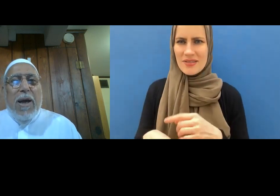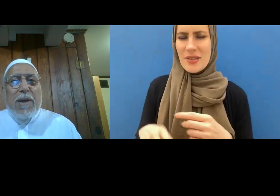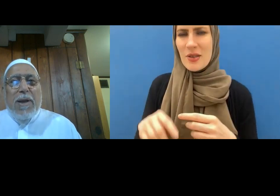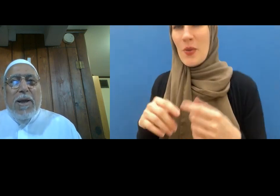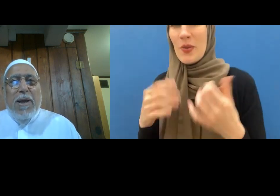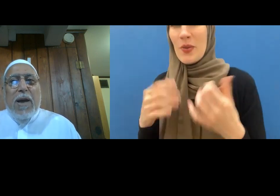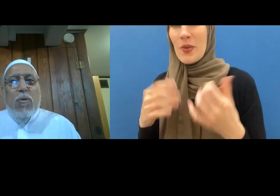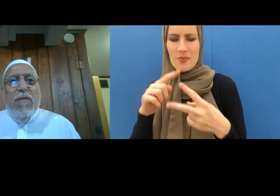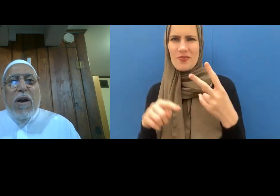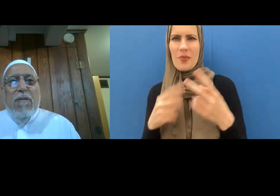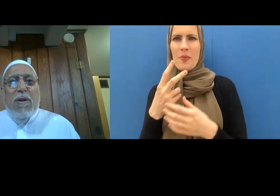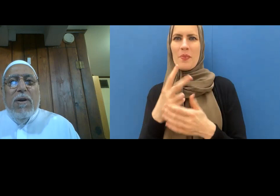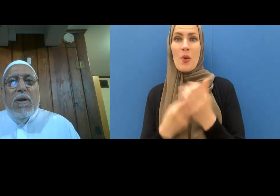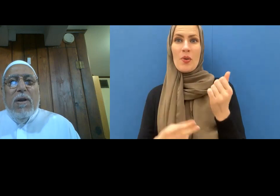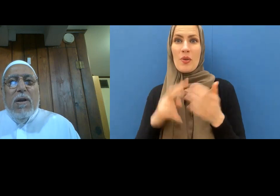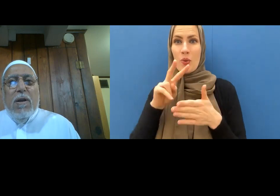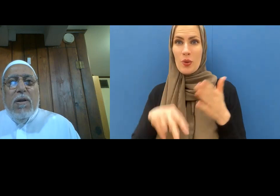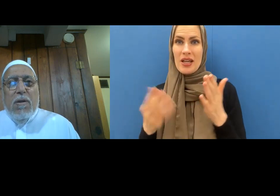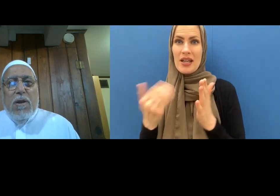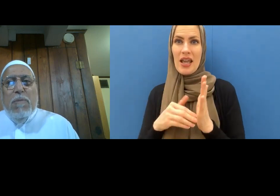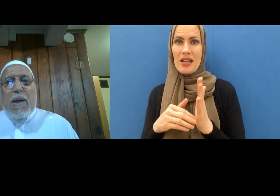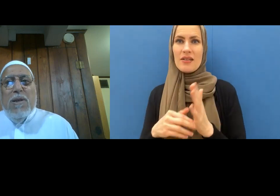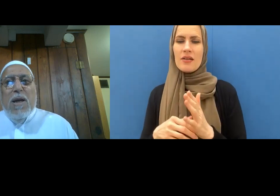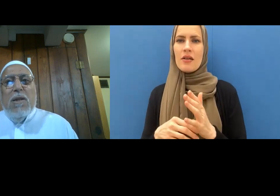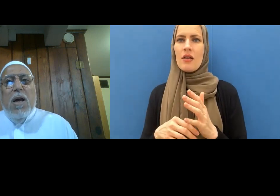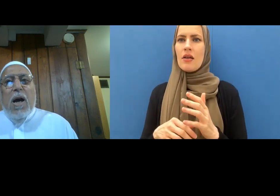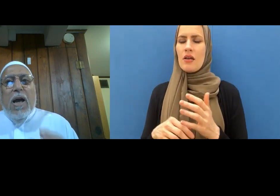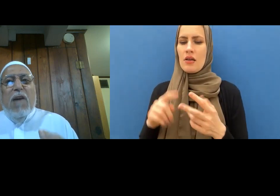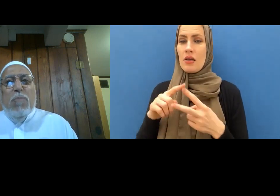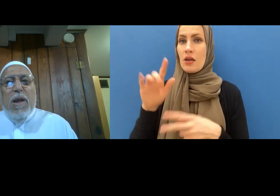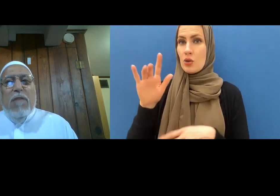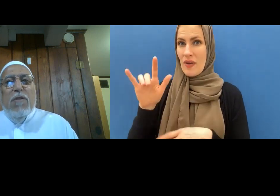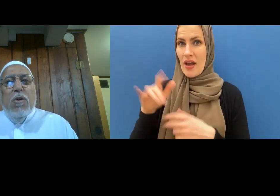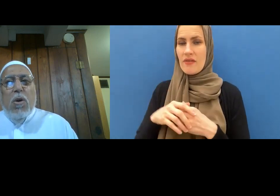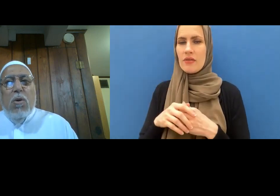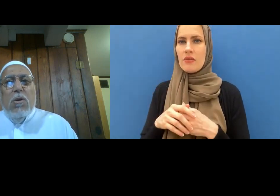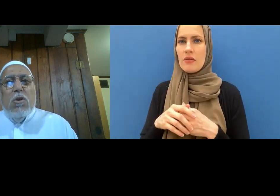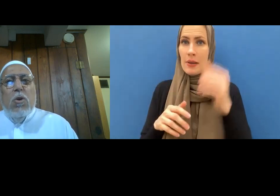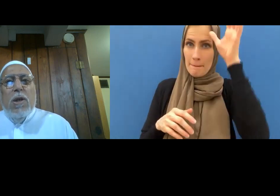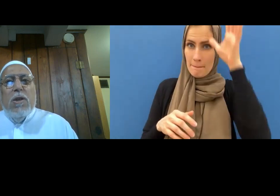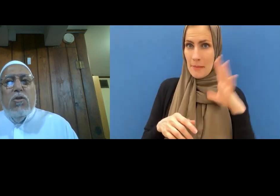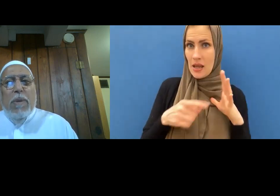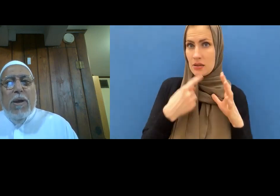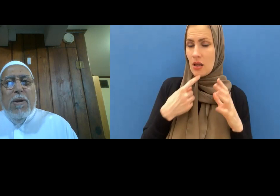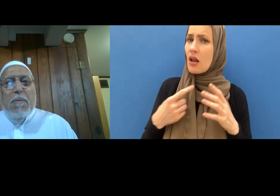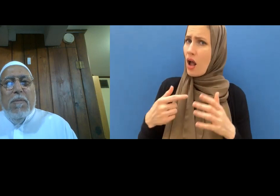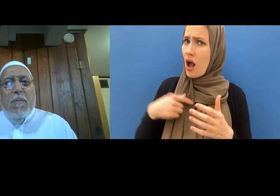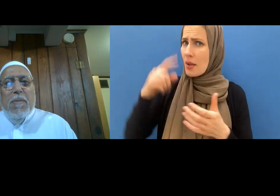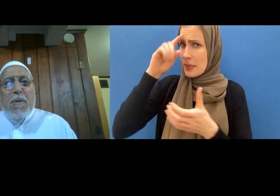both ayat again. Ayat 25, this man says, I have believed in your Lord, so listen to